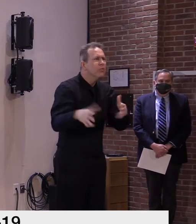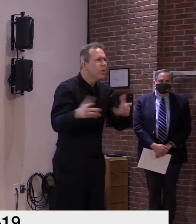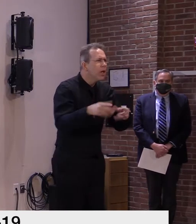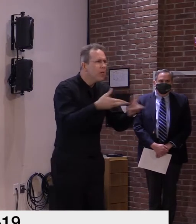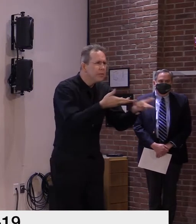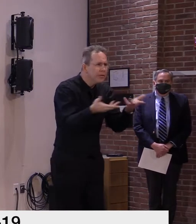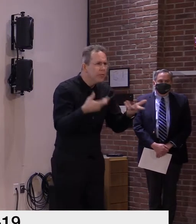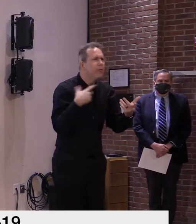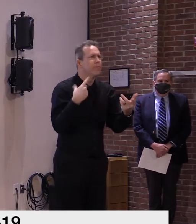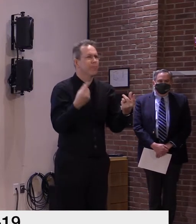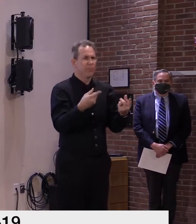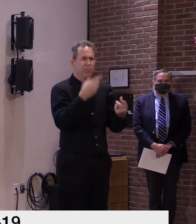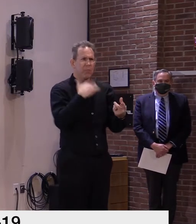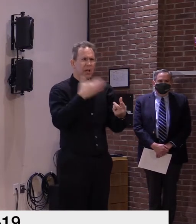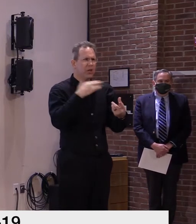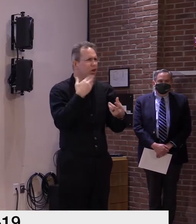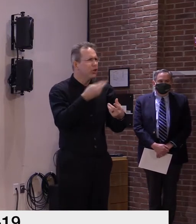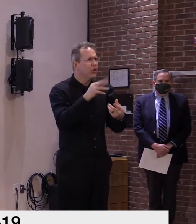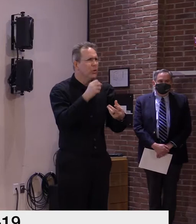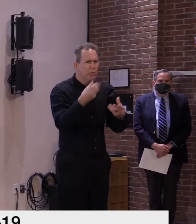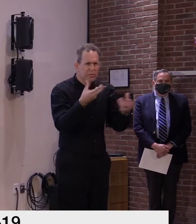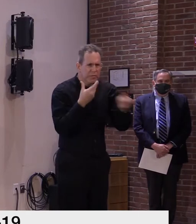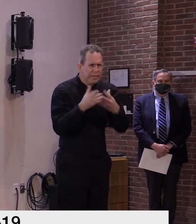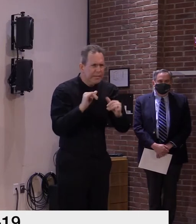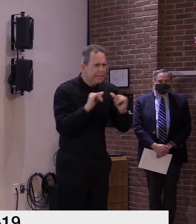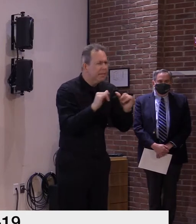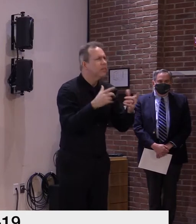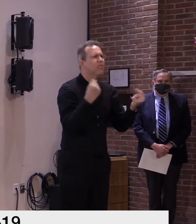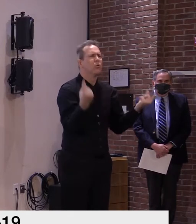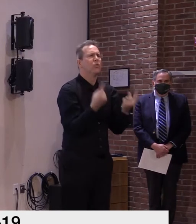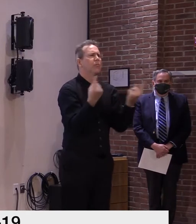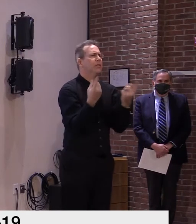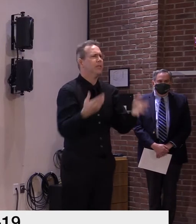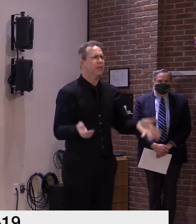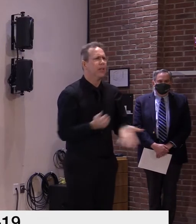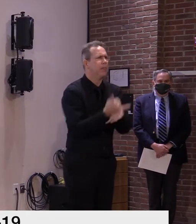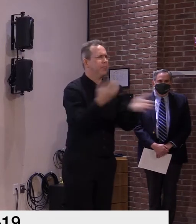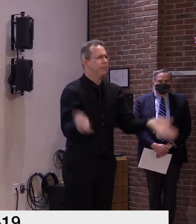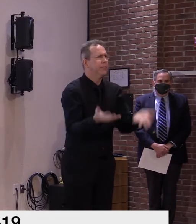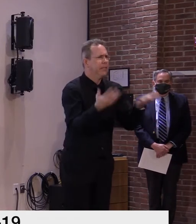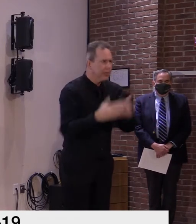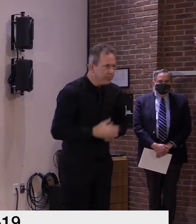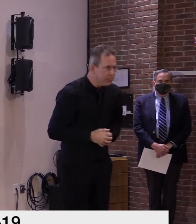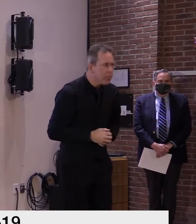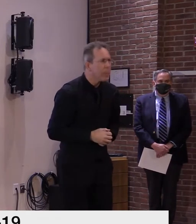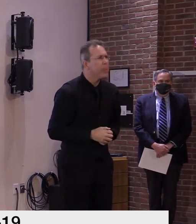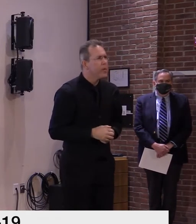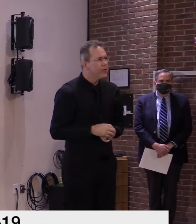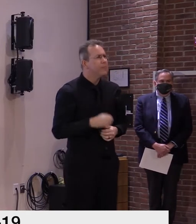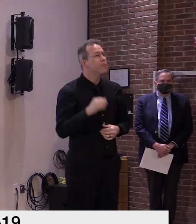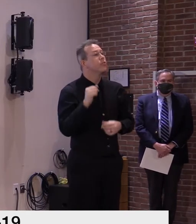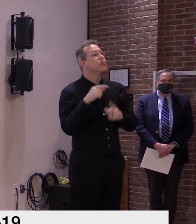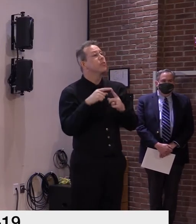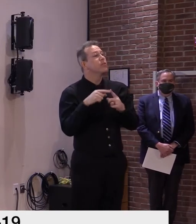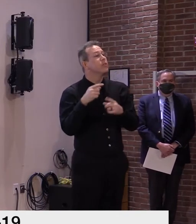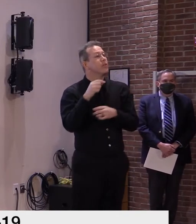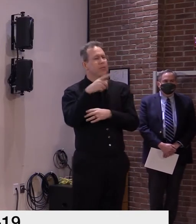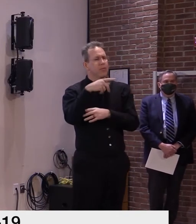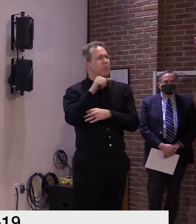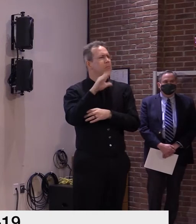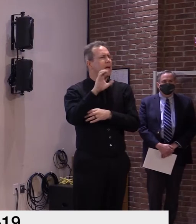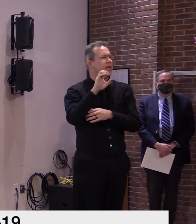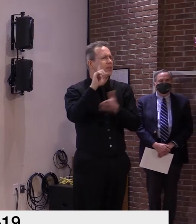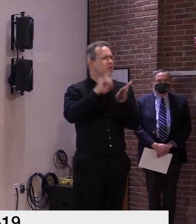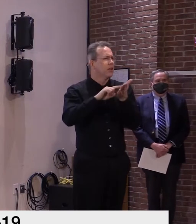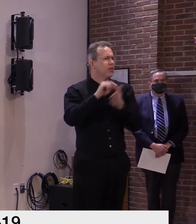done recently in collaboration with the Vermont Department of Health and UVM. It was a survey that compared data from the fall of 2020